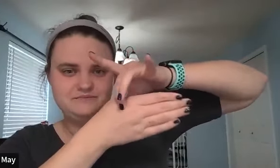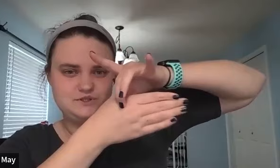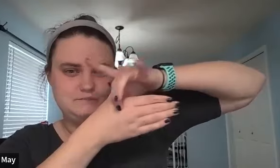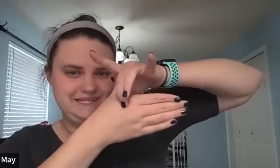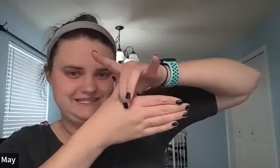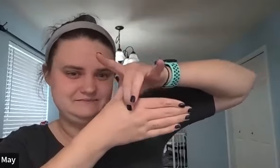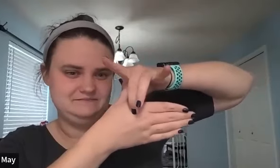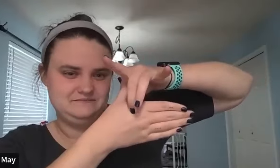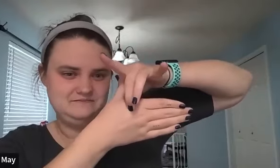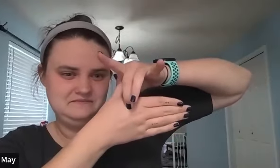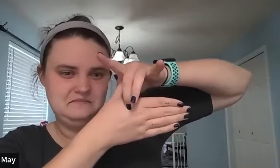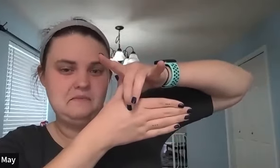So meat.